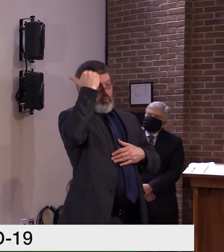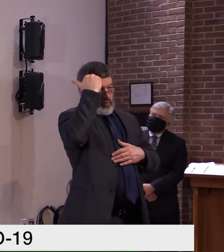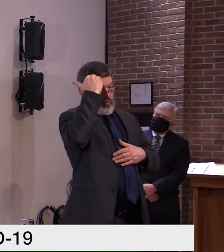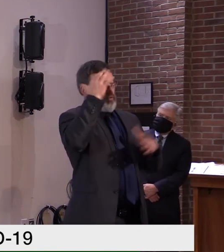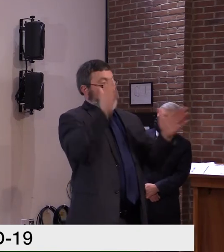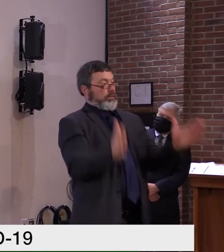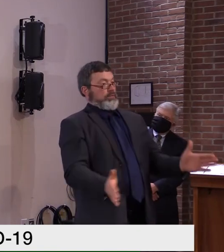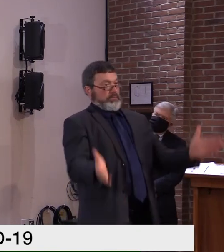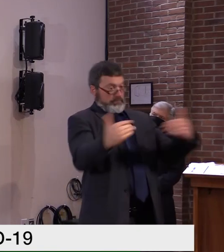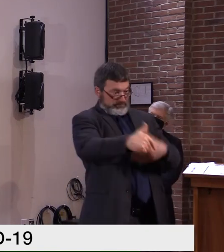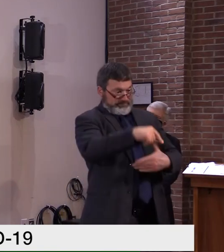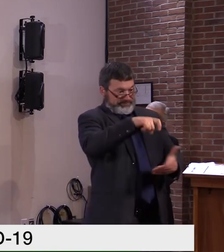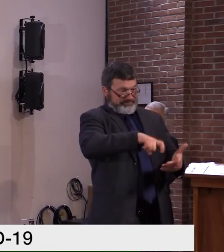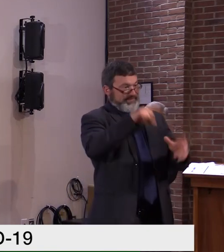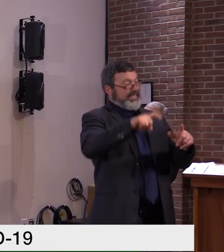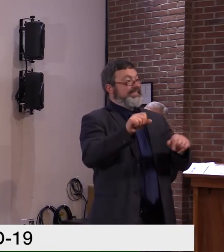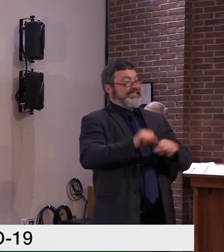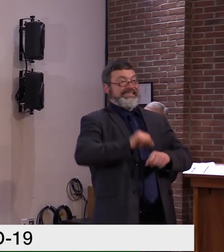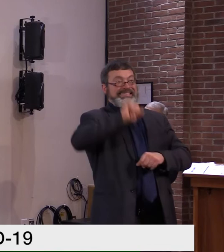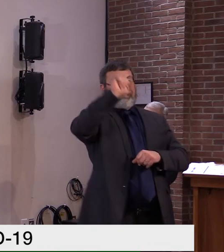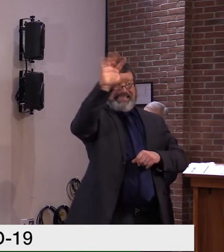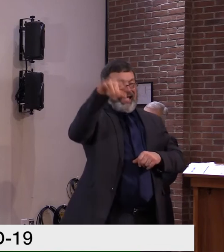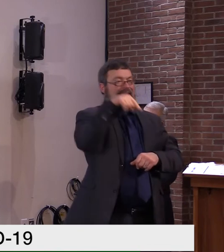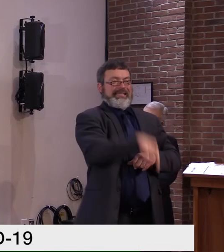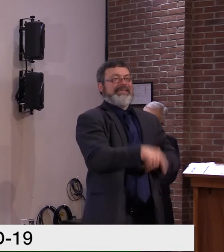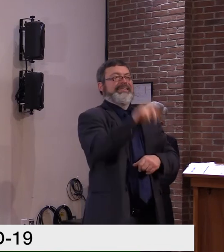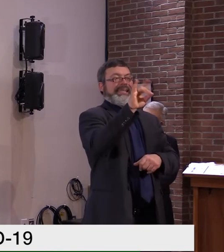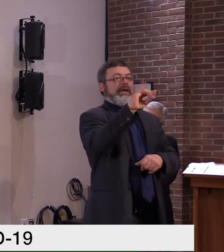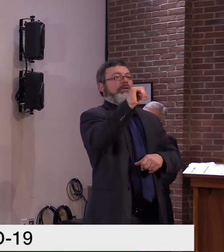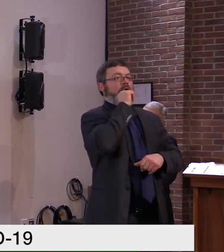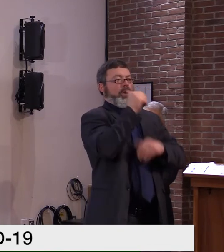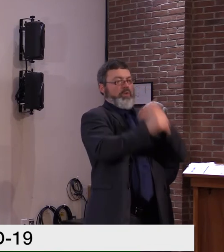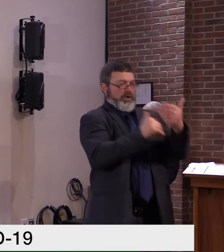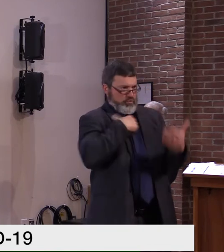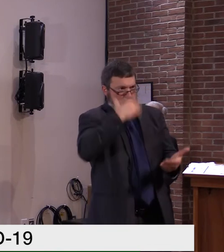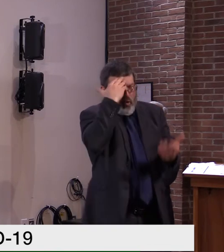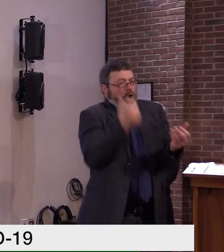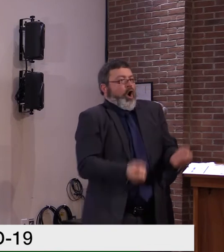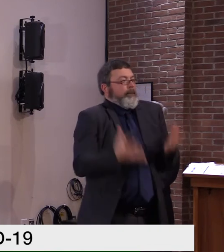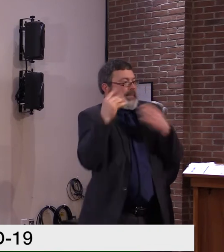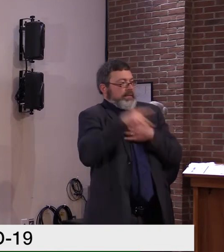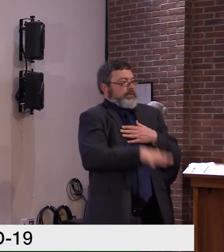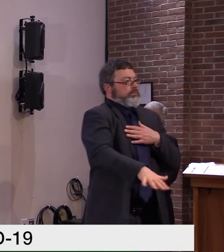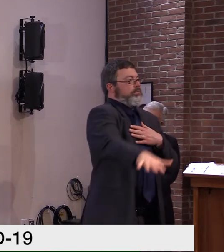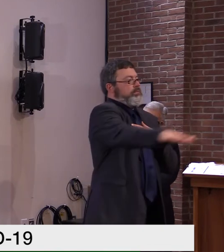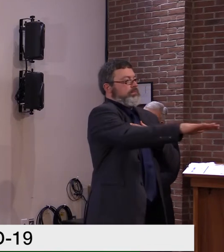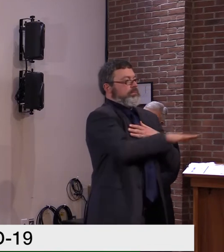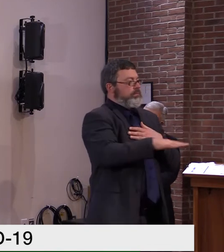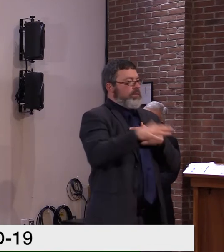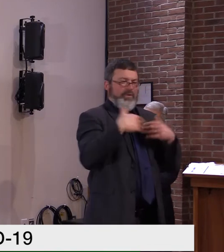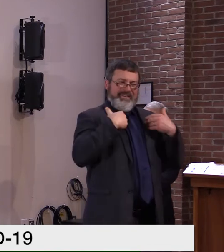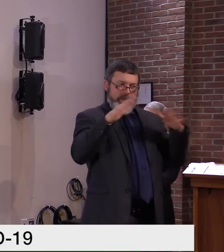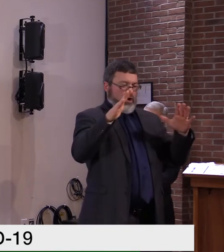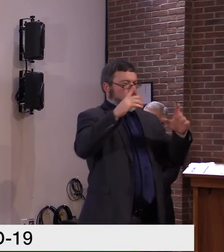not processed by the lab. So those people have been appropriately notified.